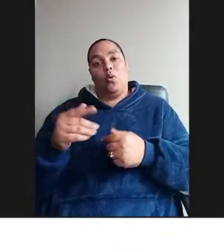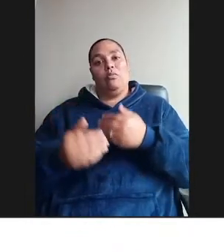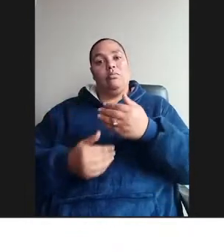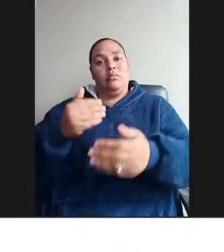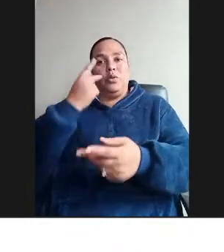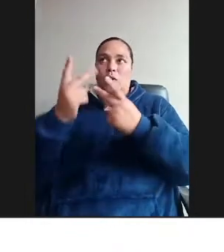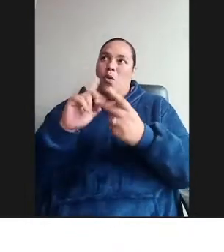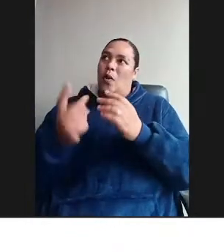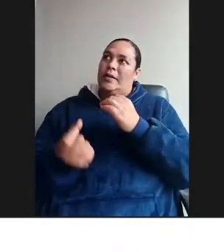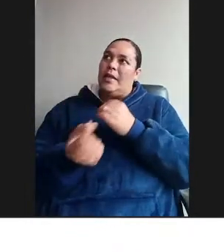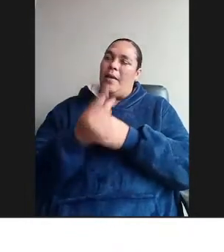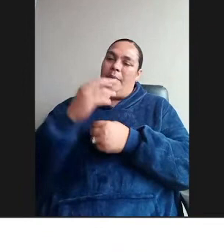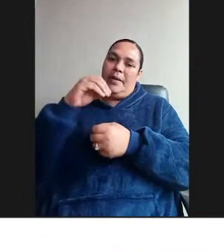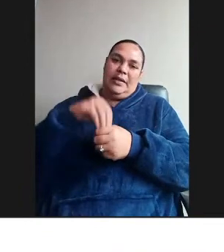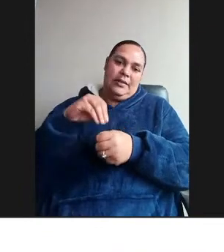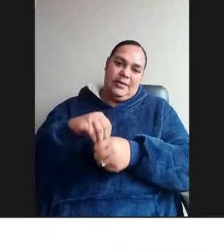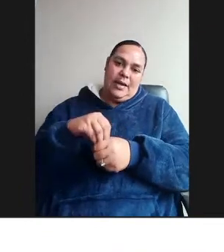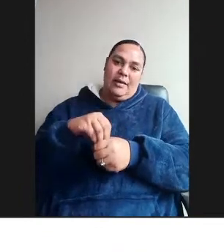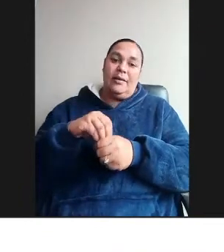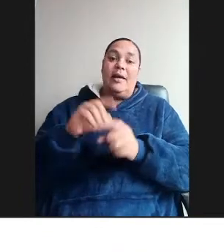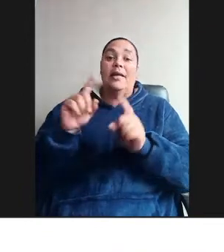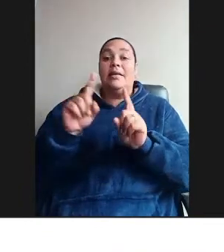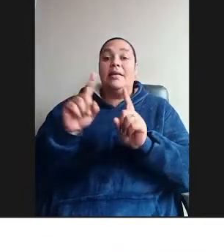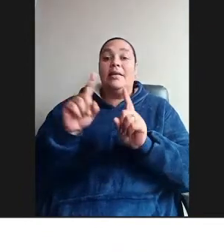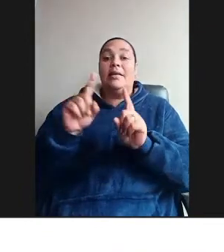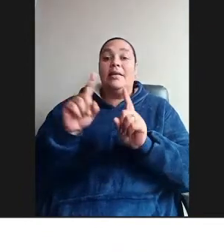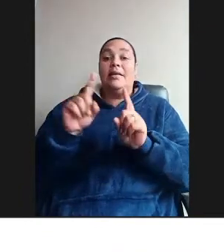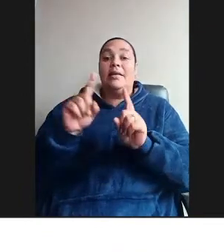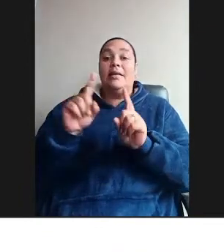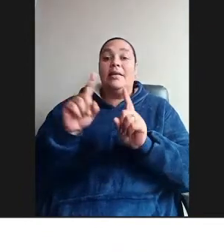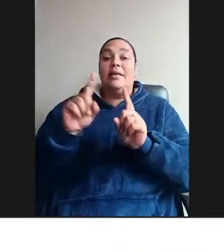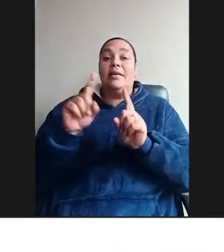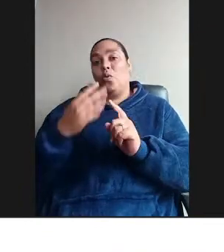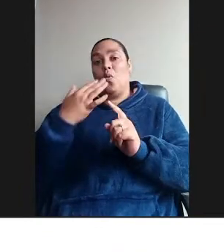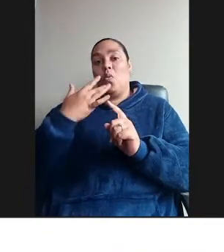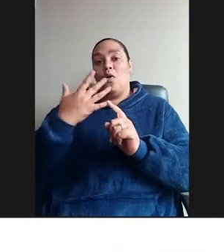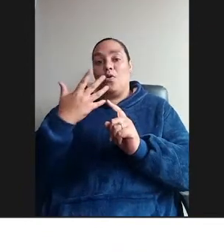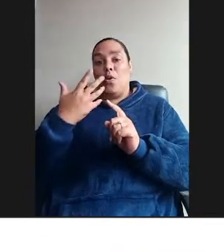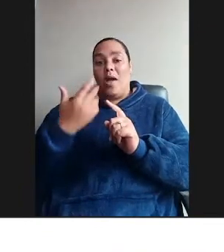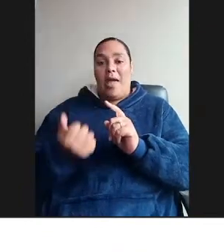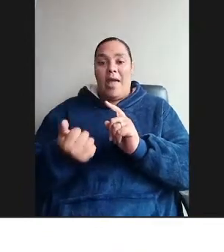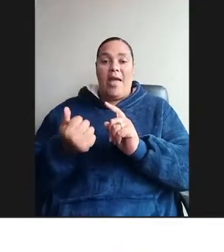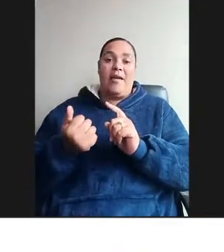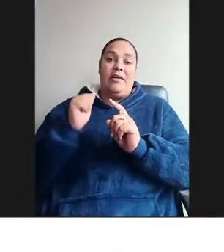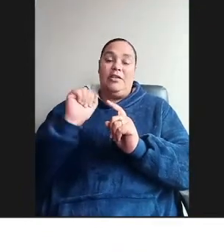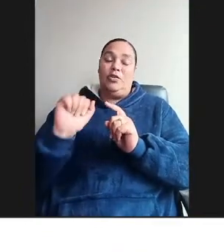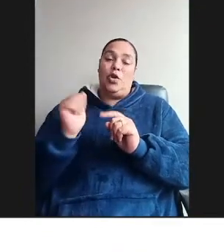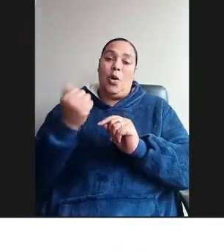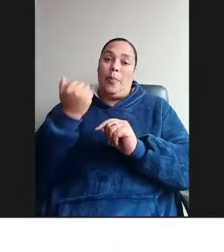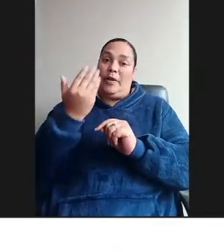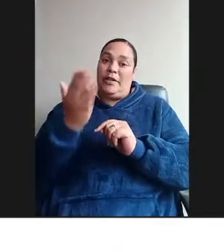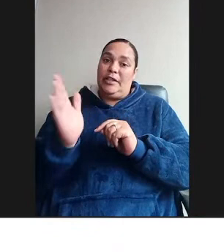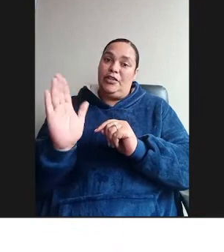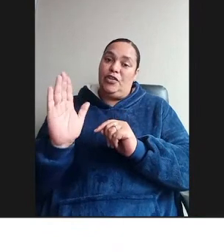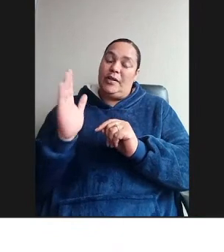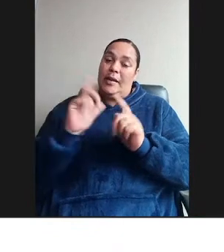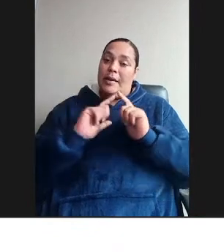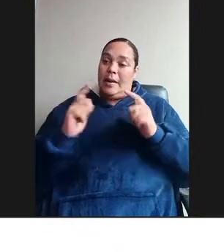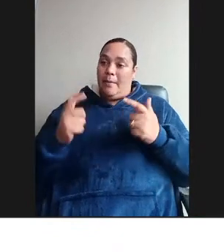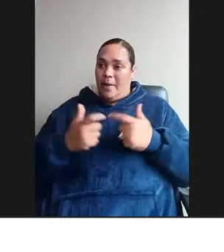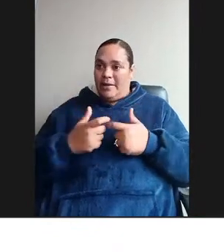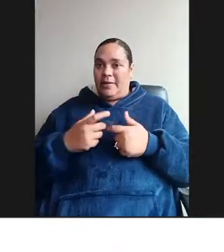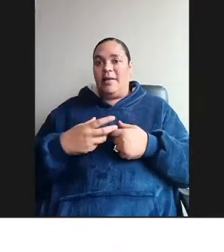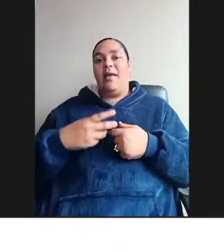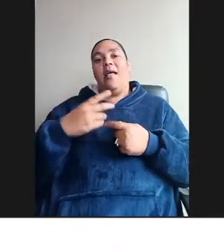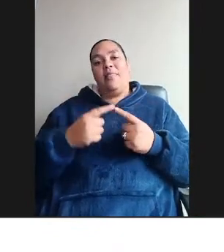petition. Then it's supposedly, having left the petitions committee, it goes to the affected,